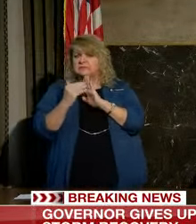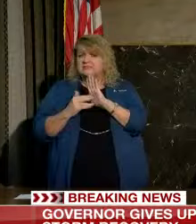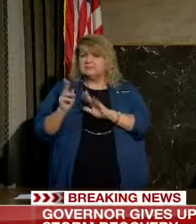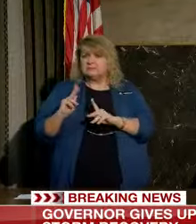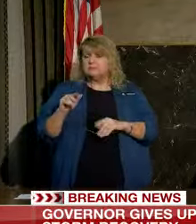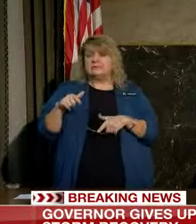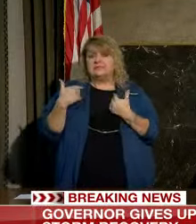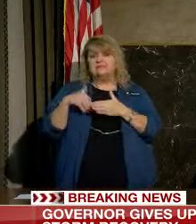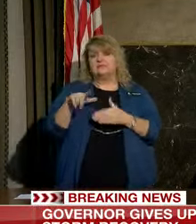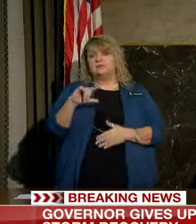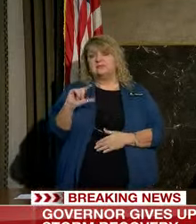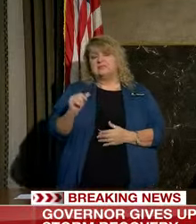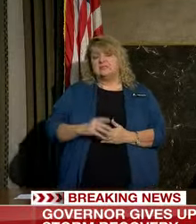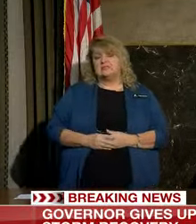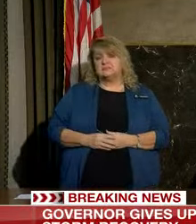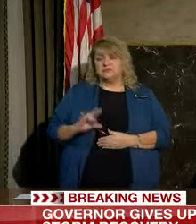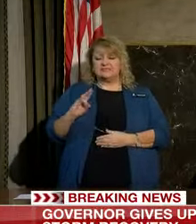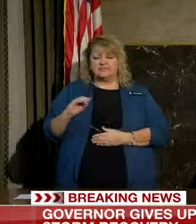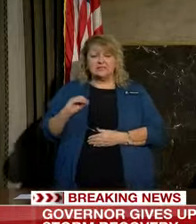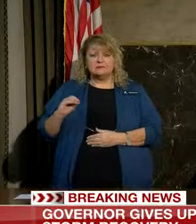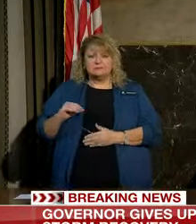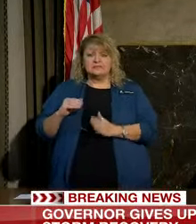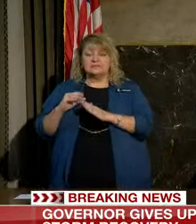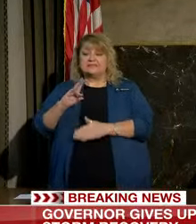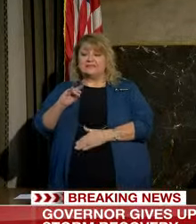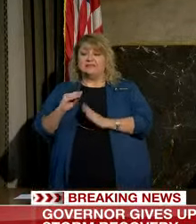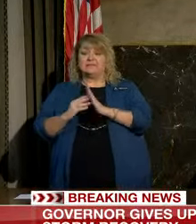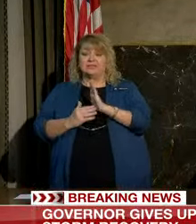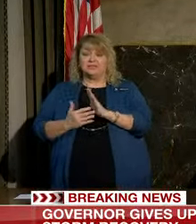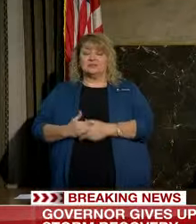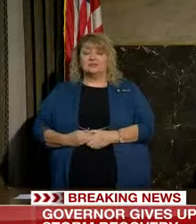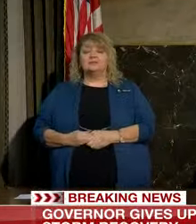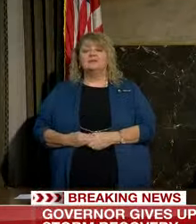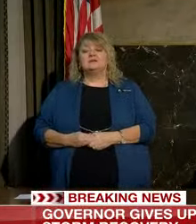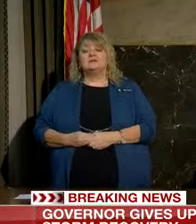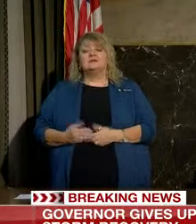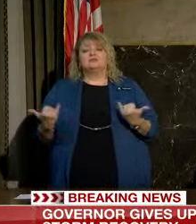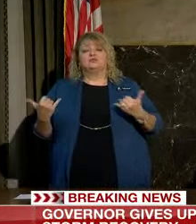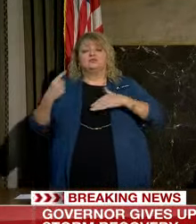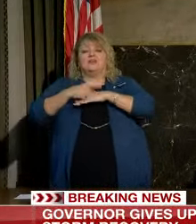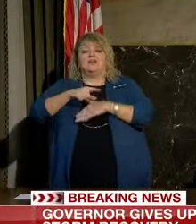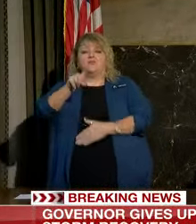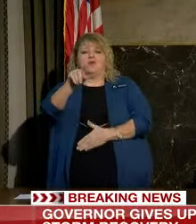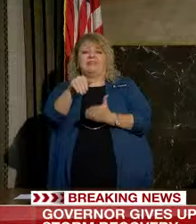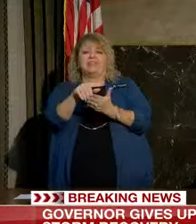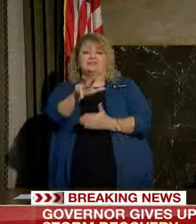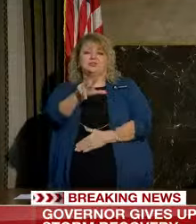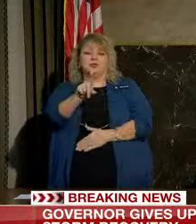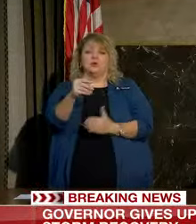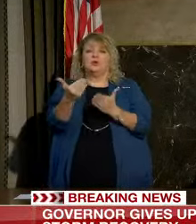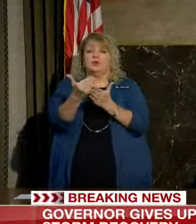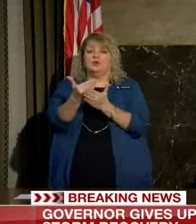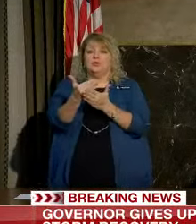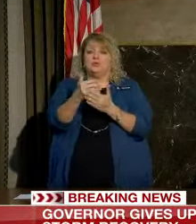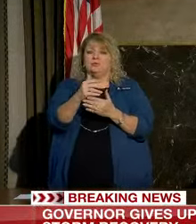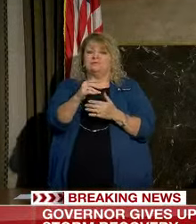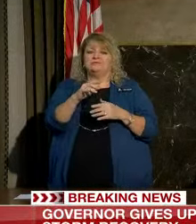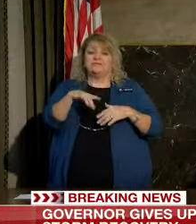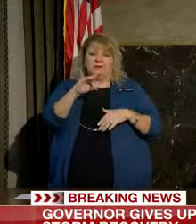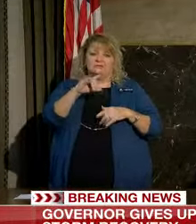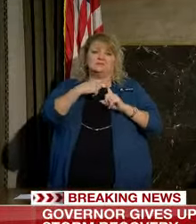get people vaccinated. Today, we are reporting 1,031 new cases of